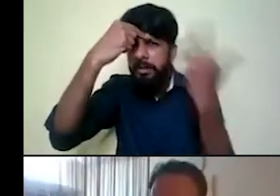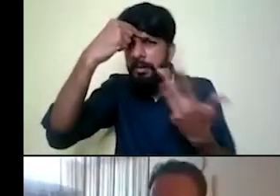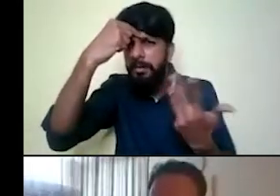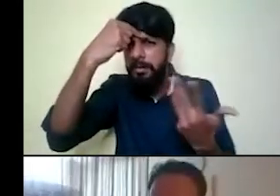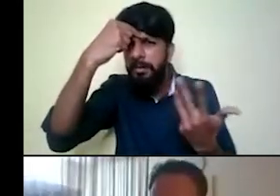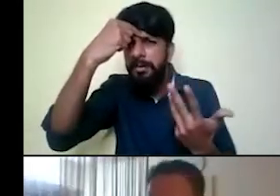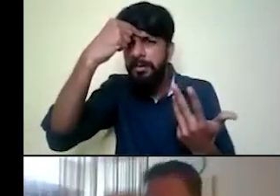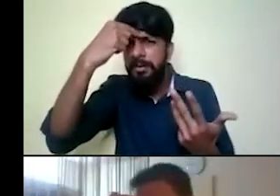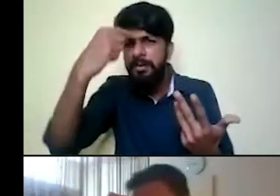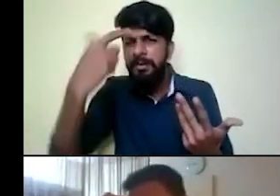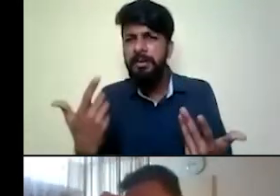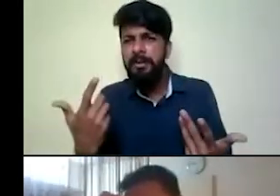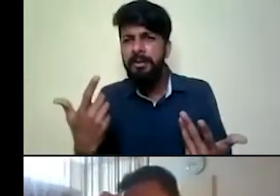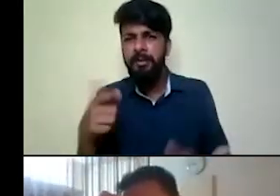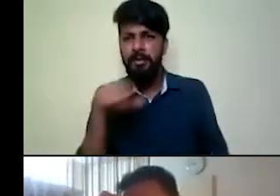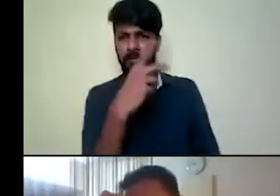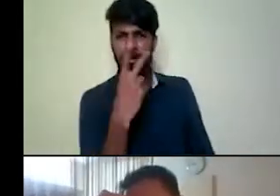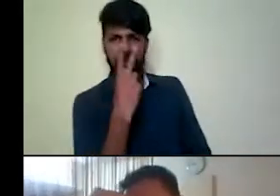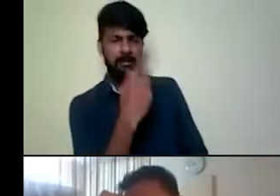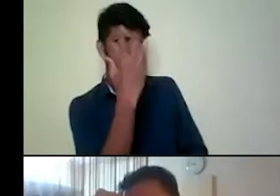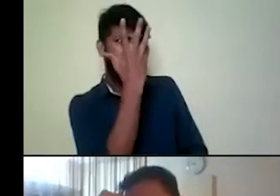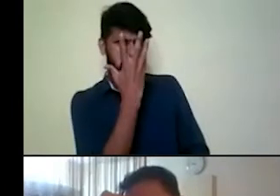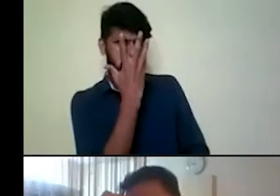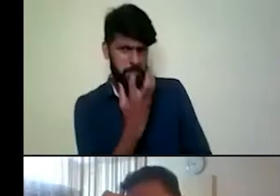Why we are signing problem like this way?